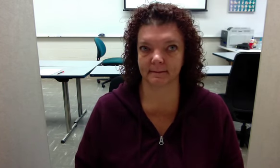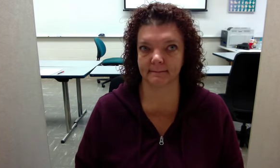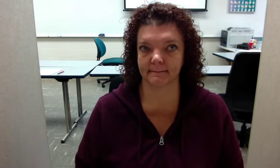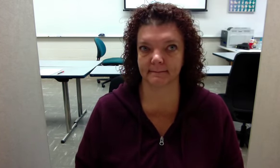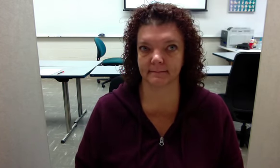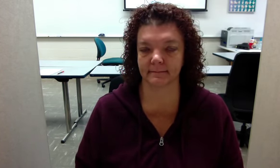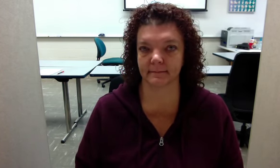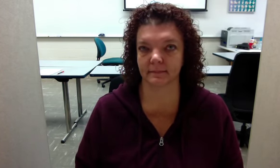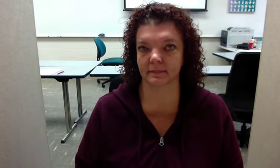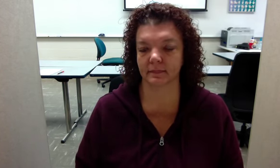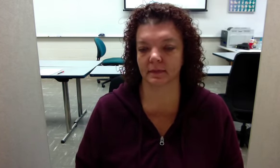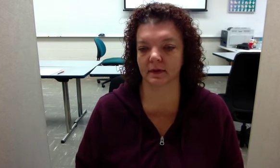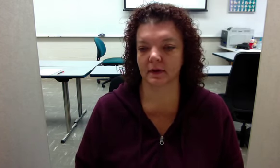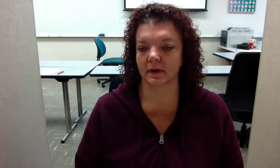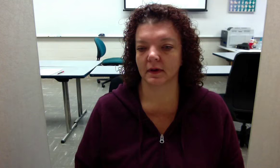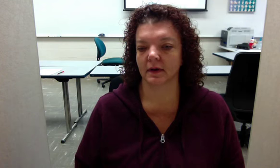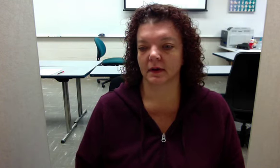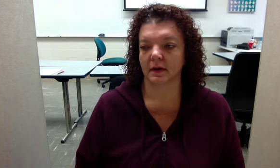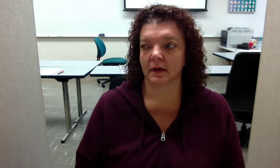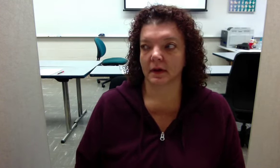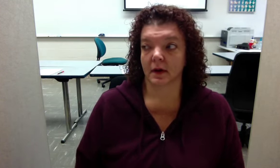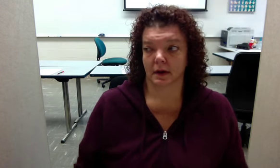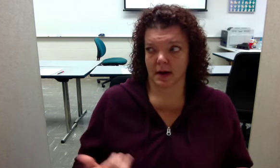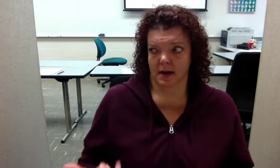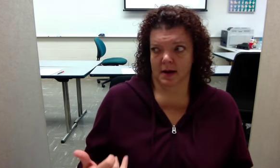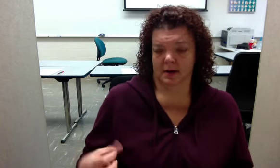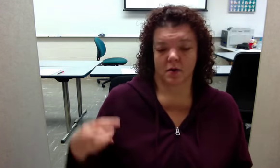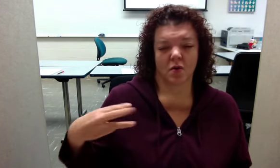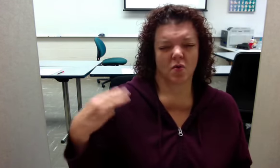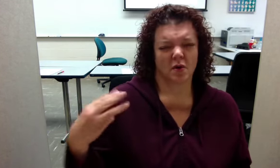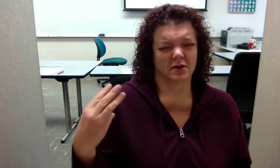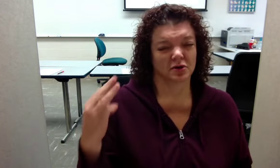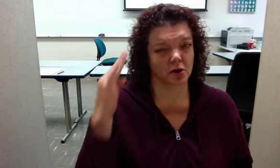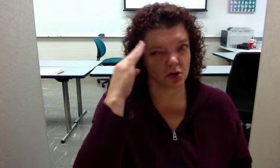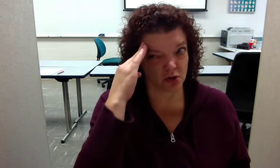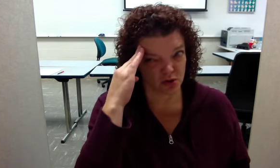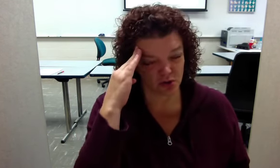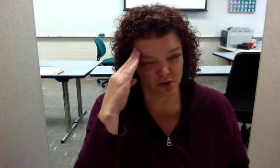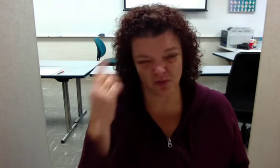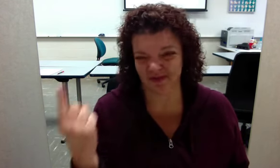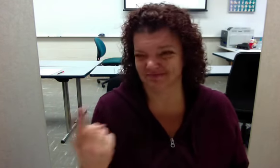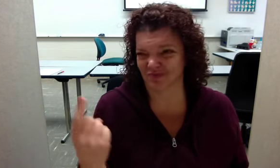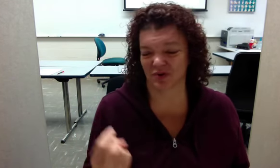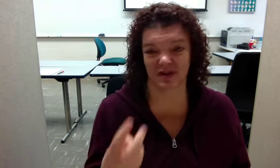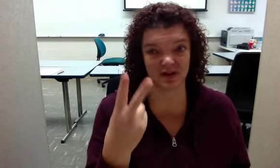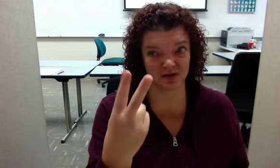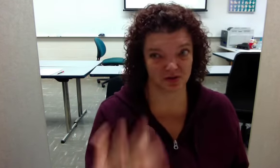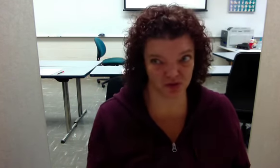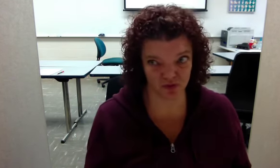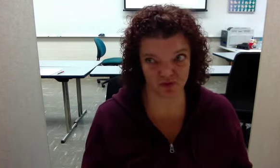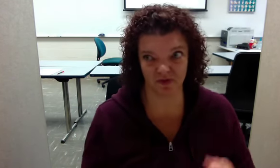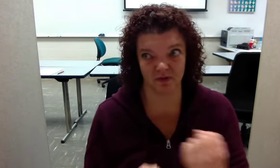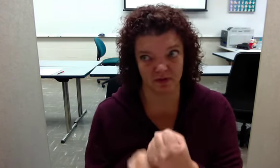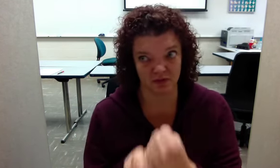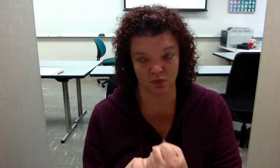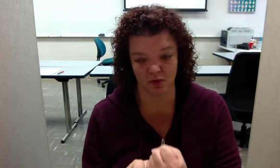Now, even though Washington knew he only had 2/5 of the people behind him, he goes back to